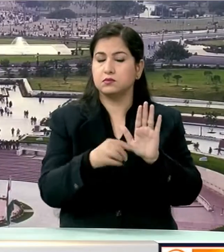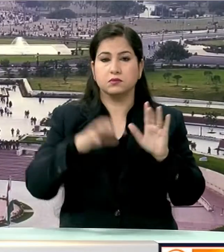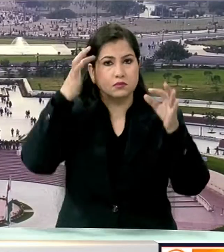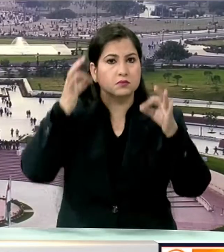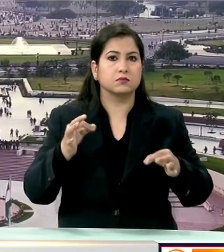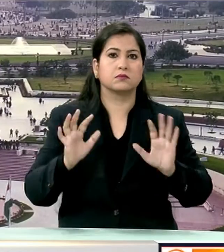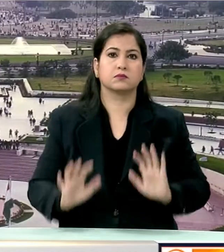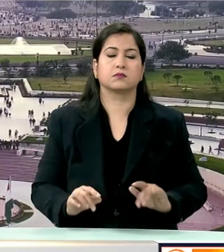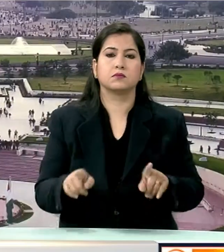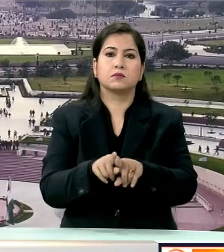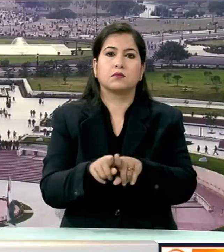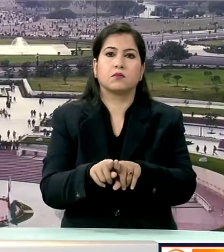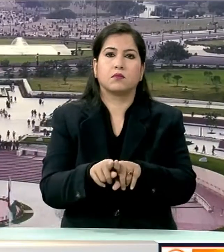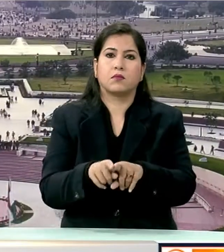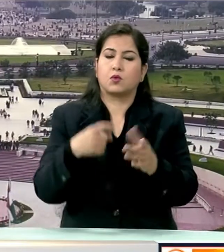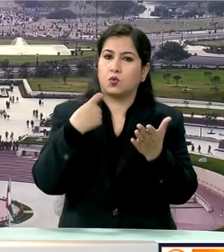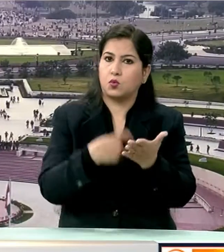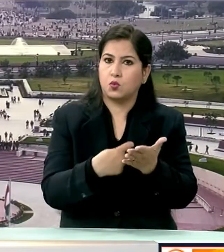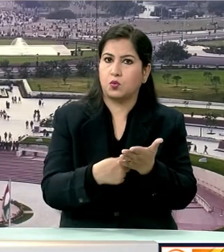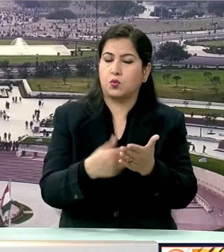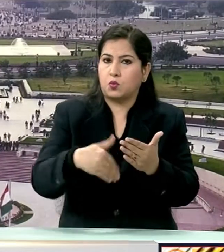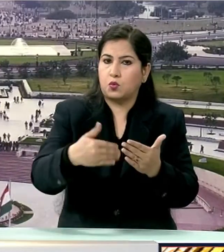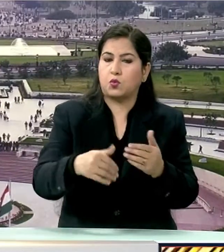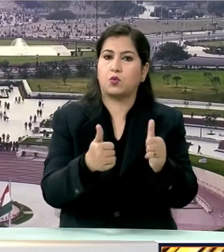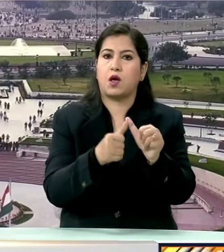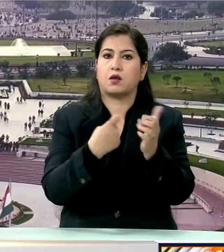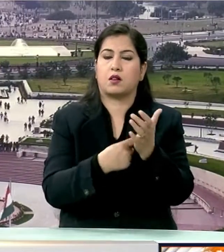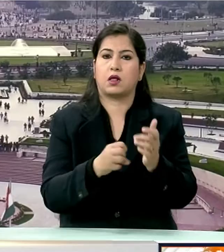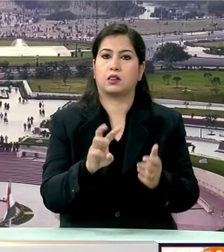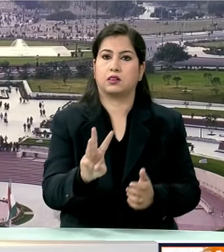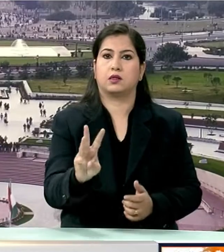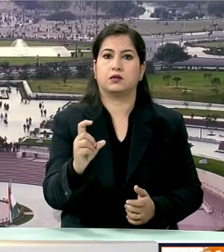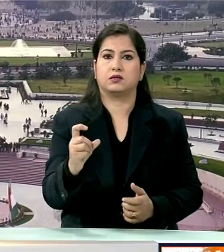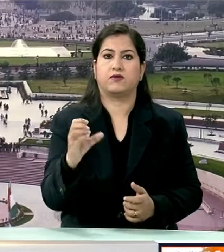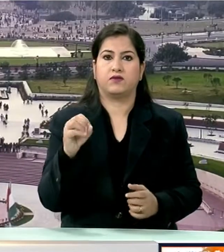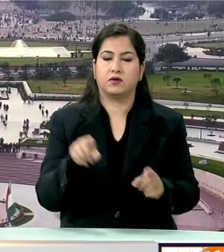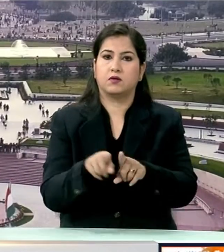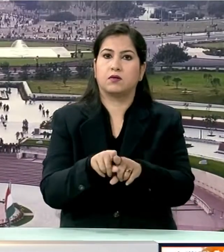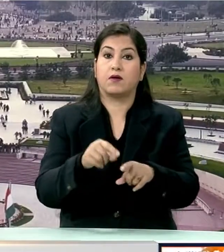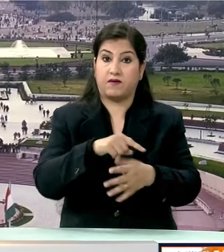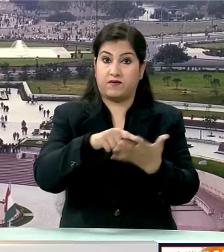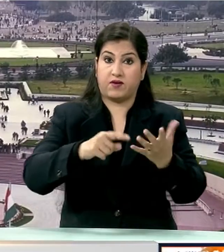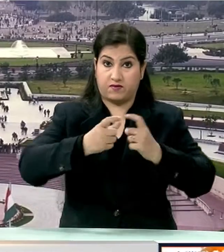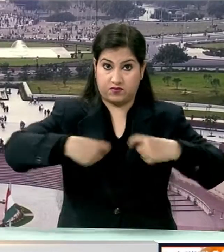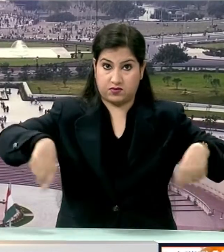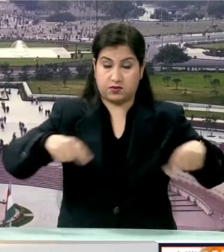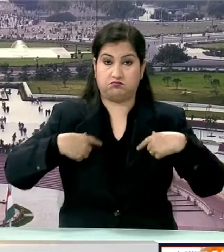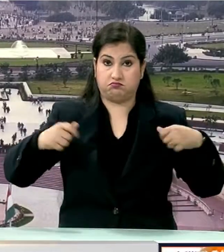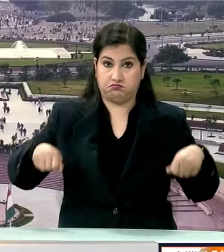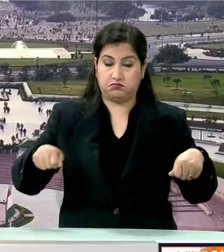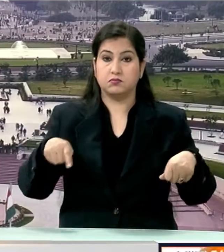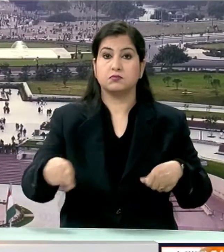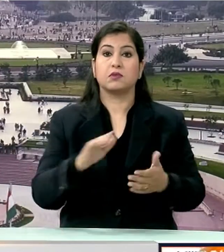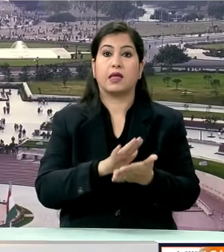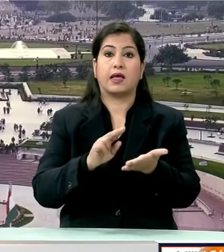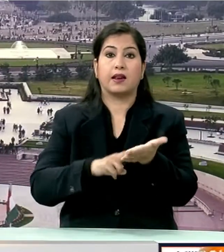centre's decision to abrogate provisions of Article 370. A 5-judge constitution bench headed by Justice N.V.